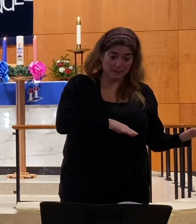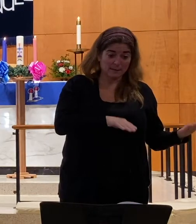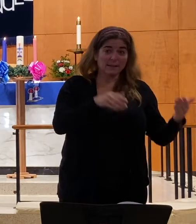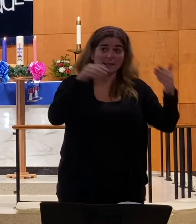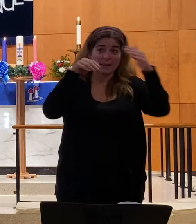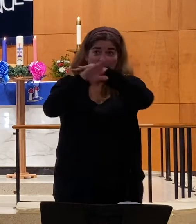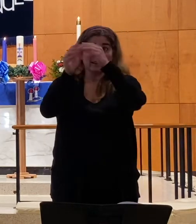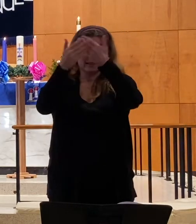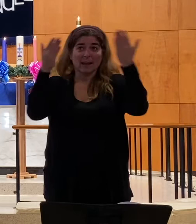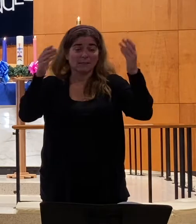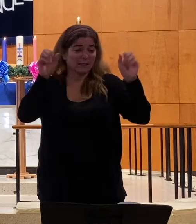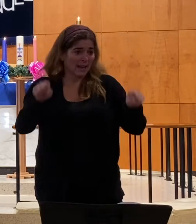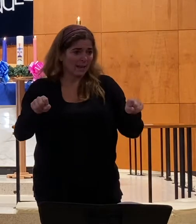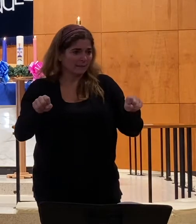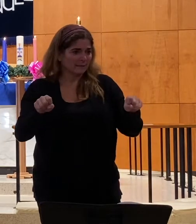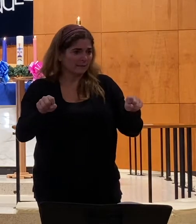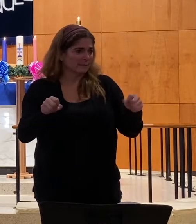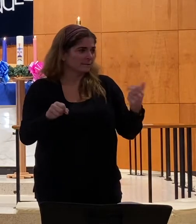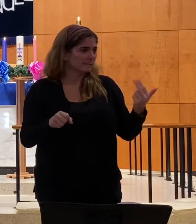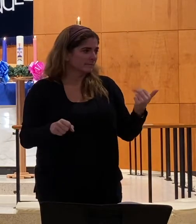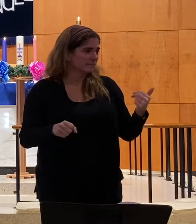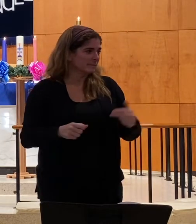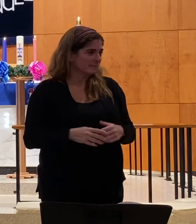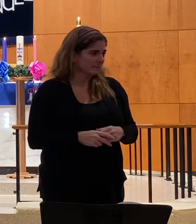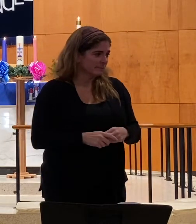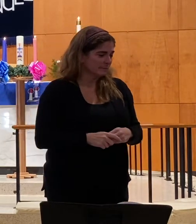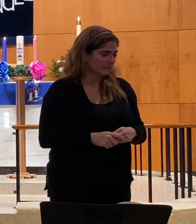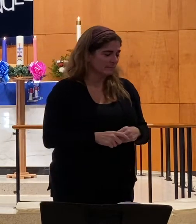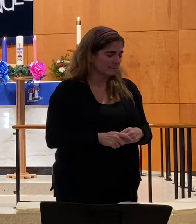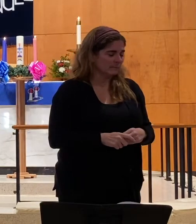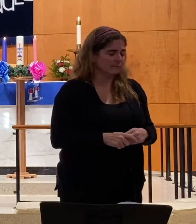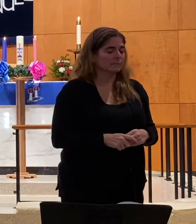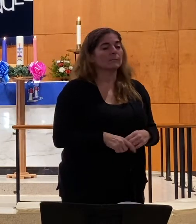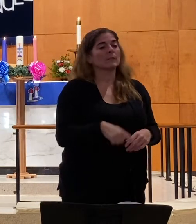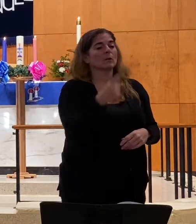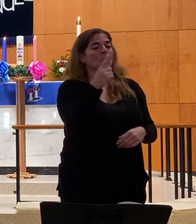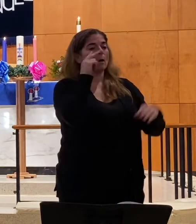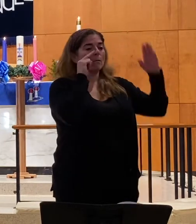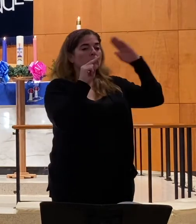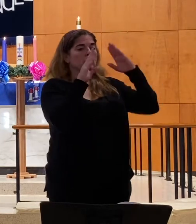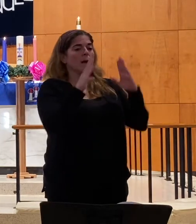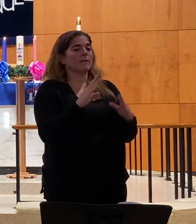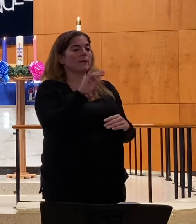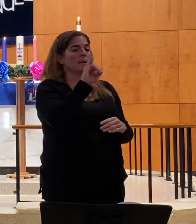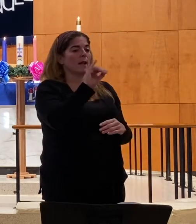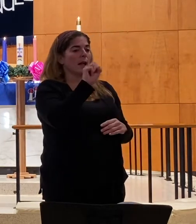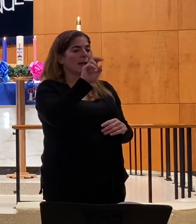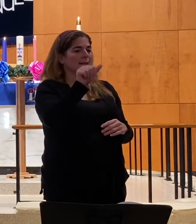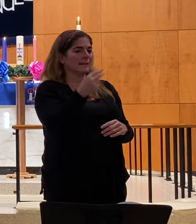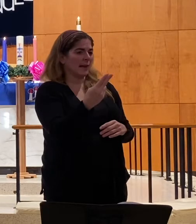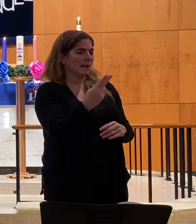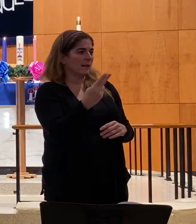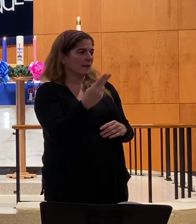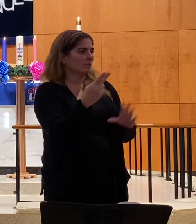In contrast to this mindset, we hear today from the prophet Isaiah and from John the